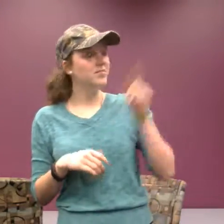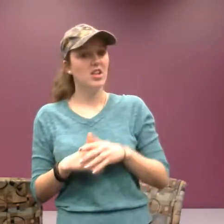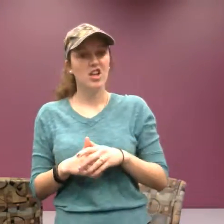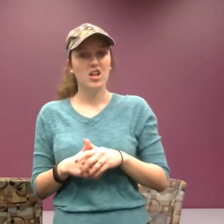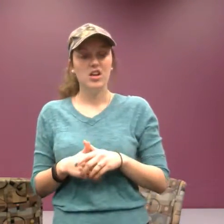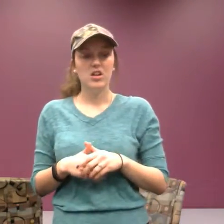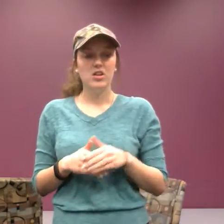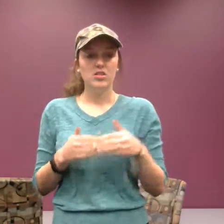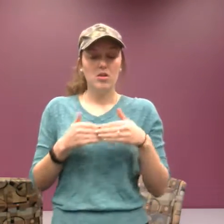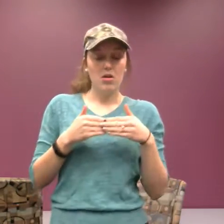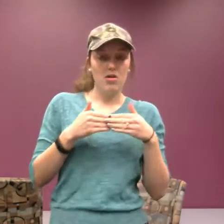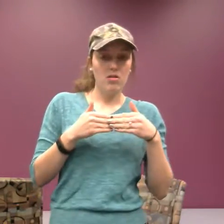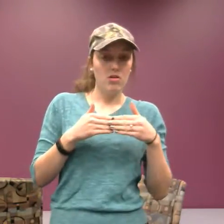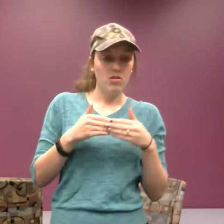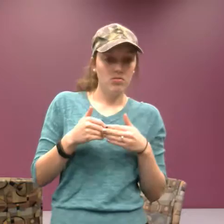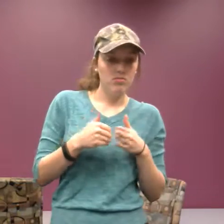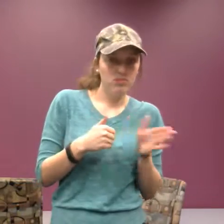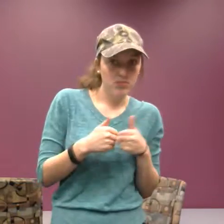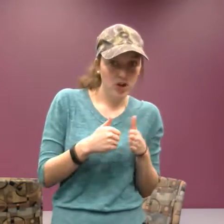or the small one on the large?